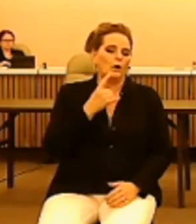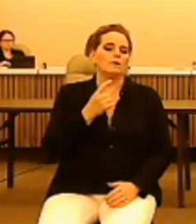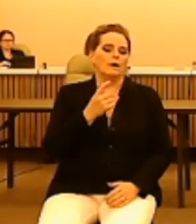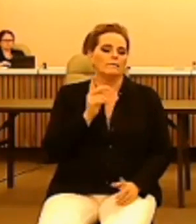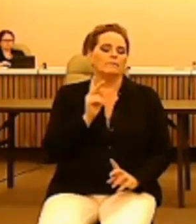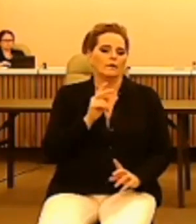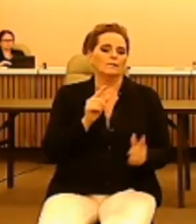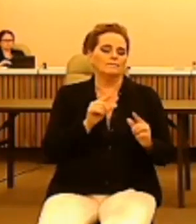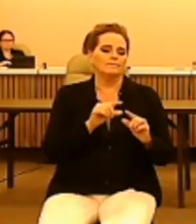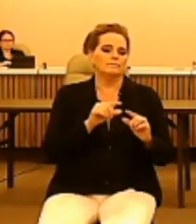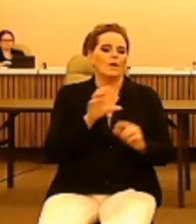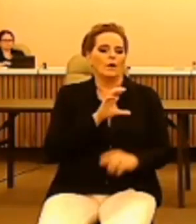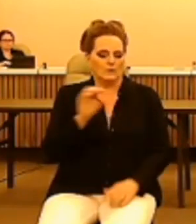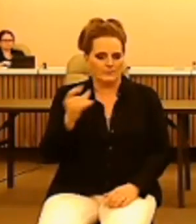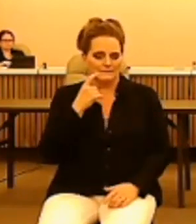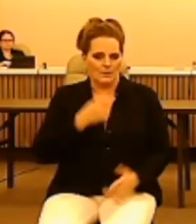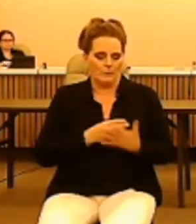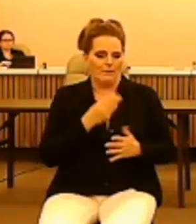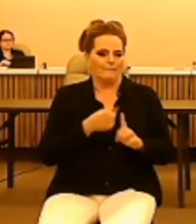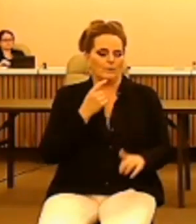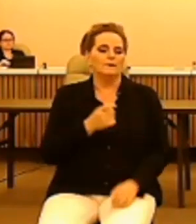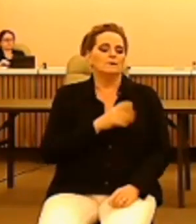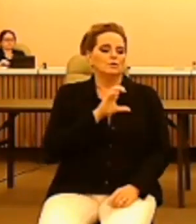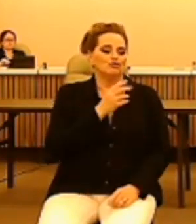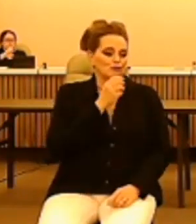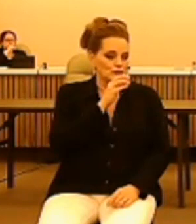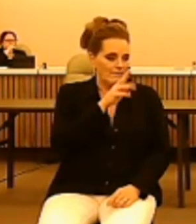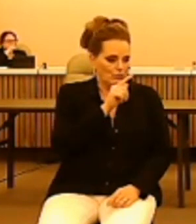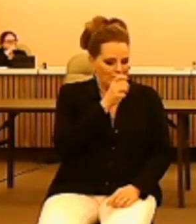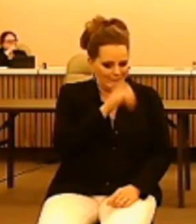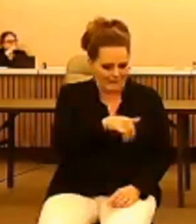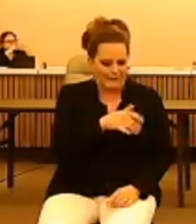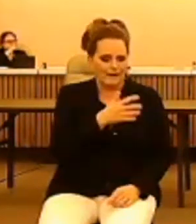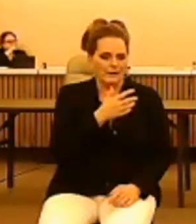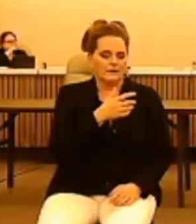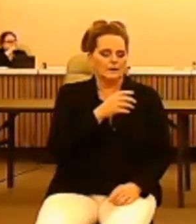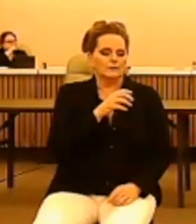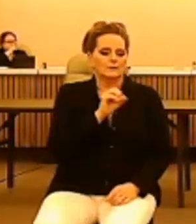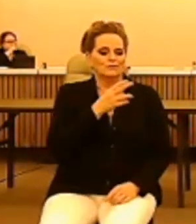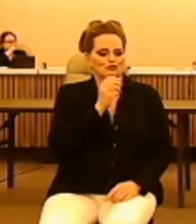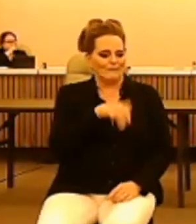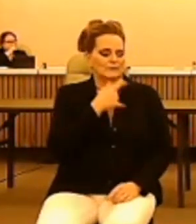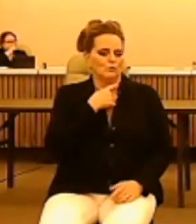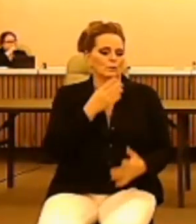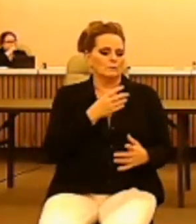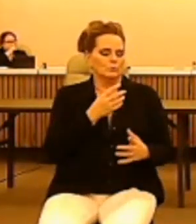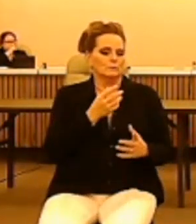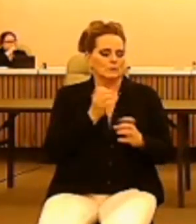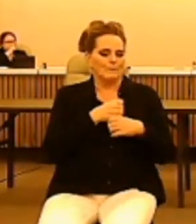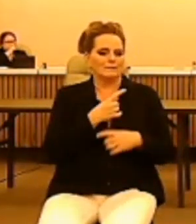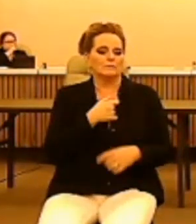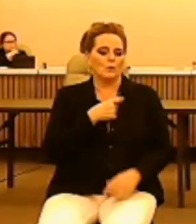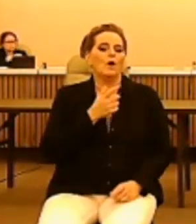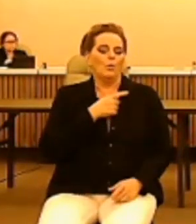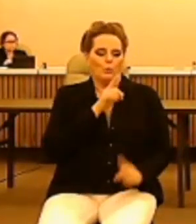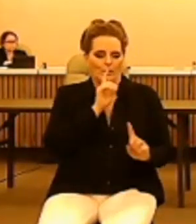bid, that Chevrolet was going to make a bunch available. So we did get our order in.